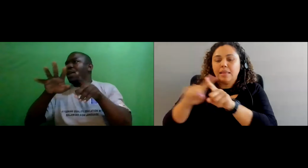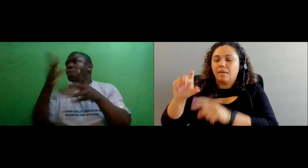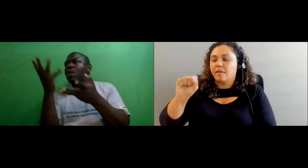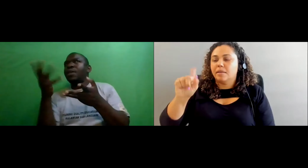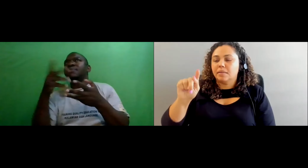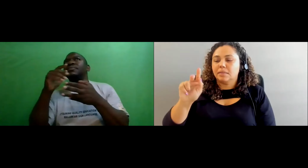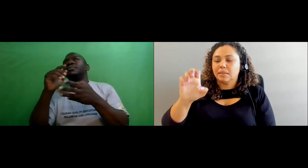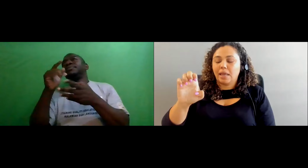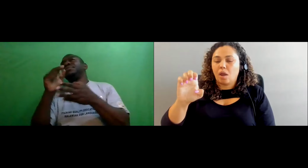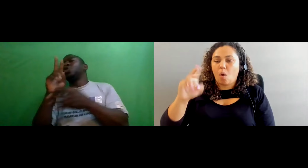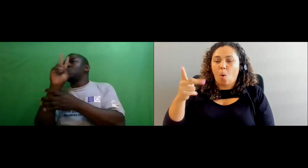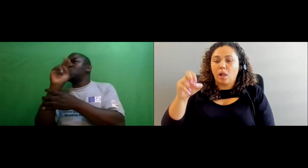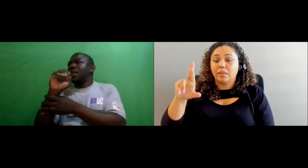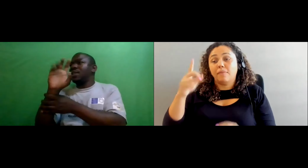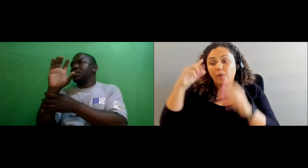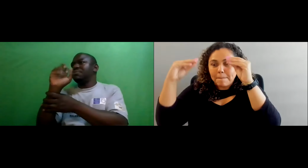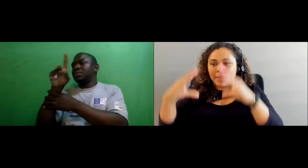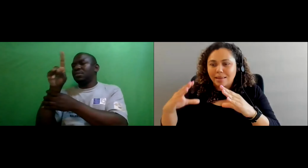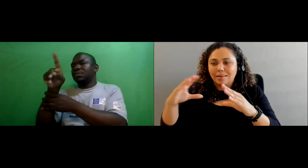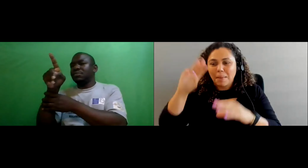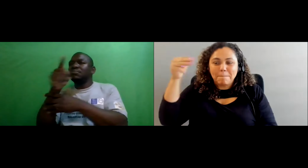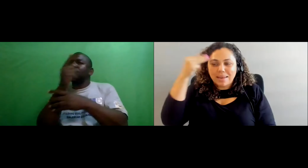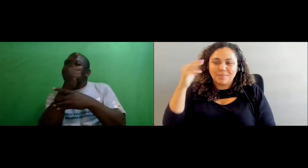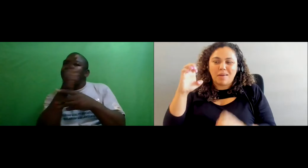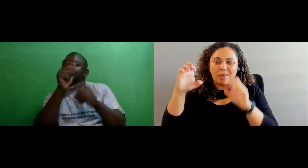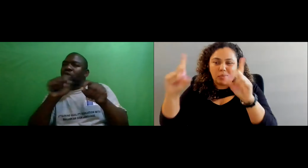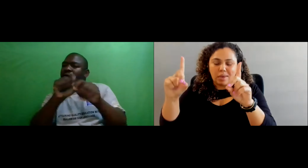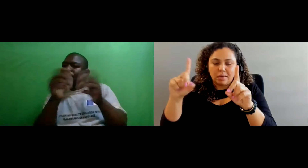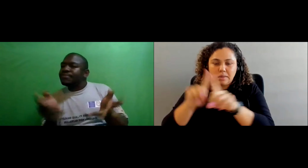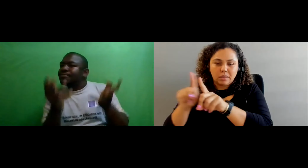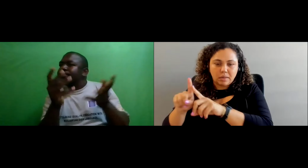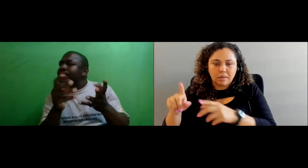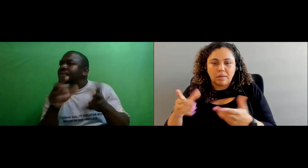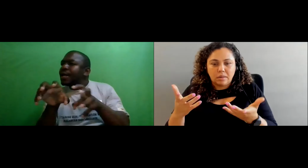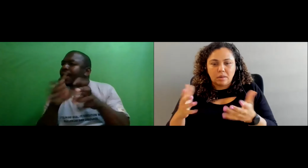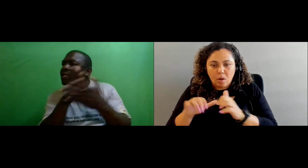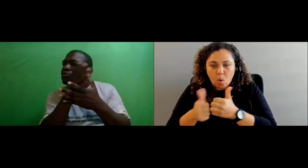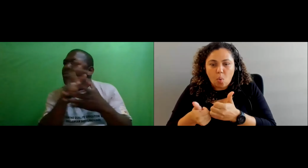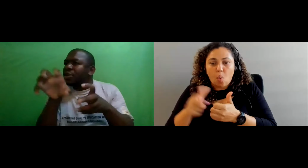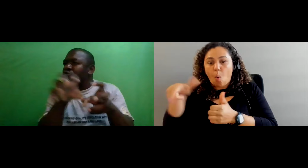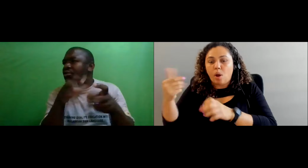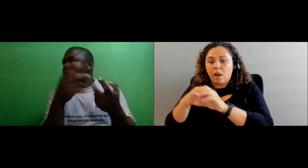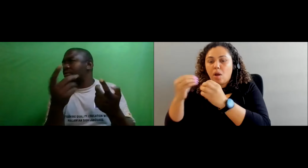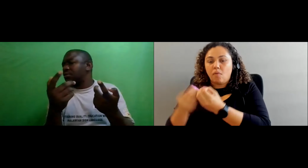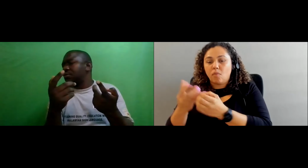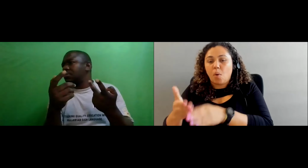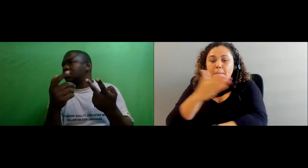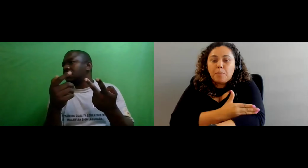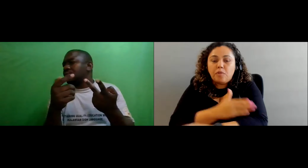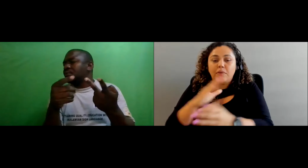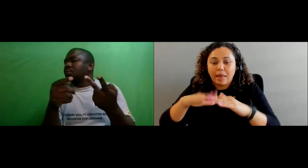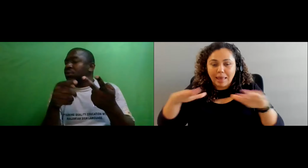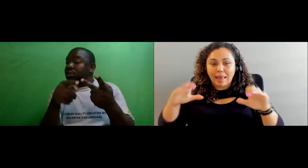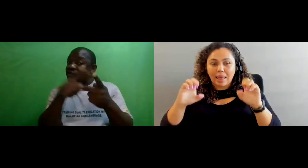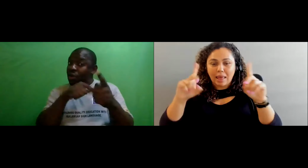of Education. And it was also strengthened in our lobbying and advocacy work as an organization to improve the education